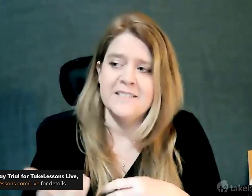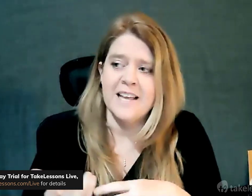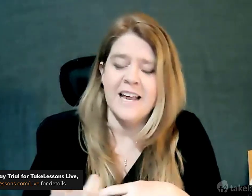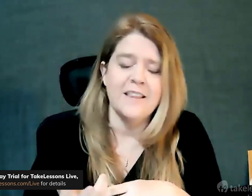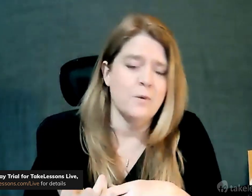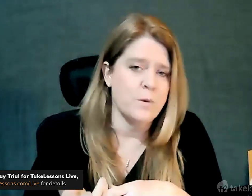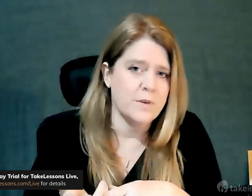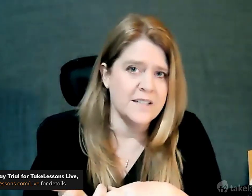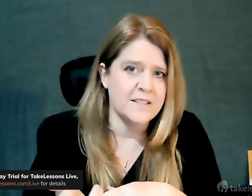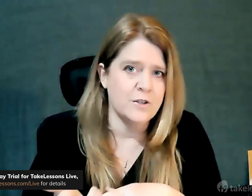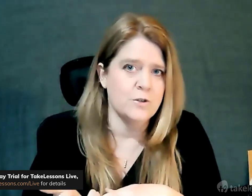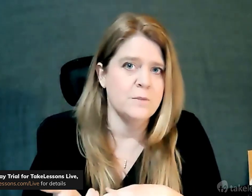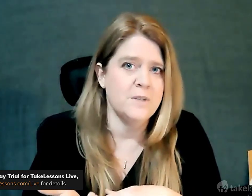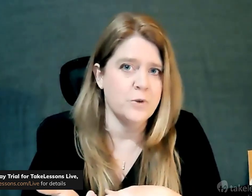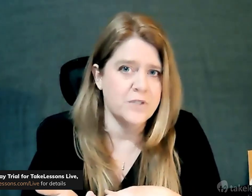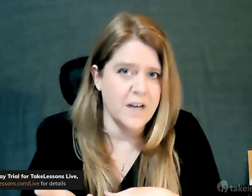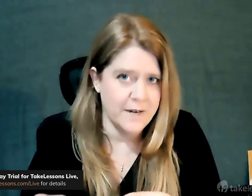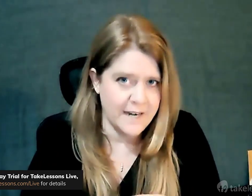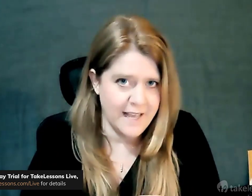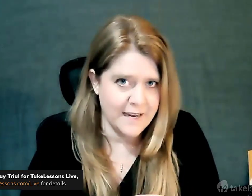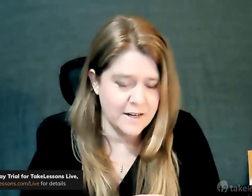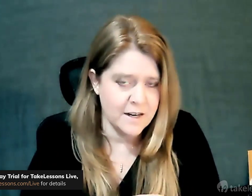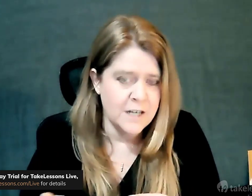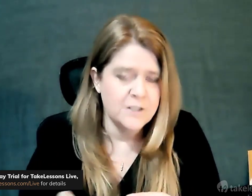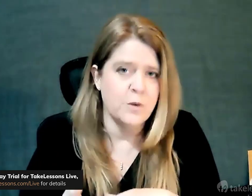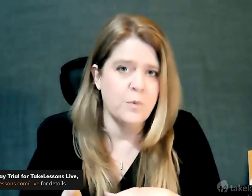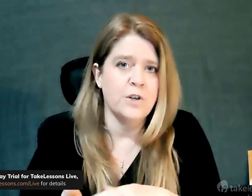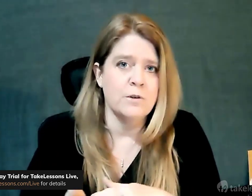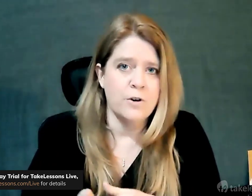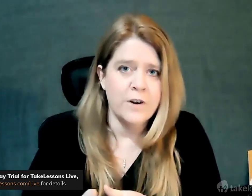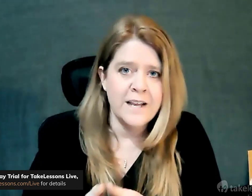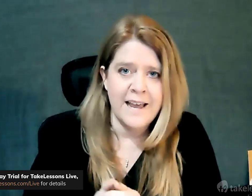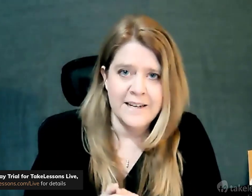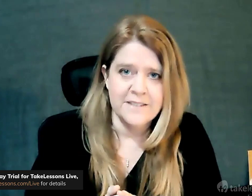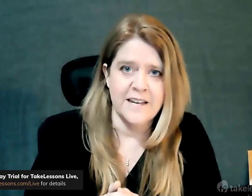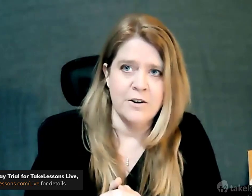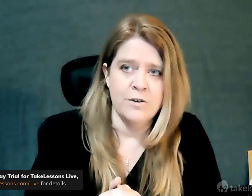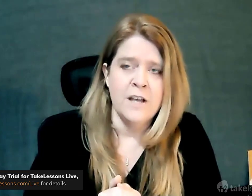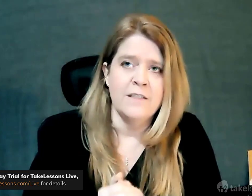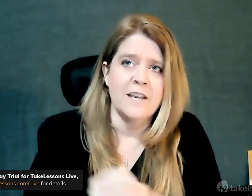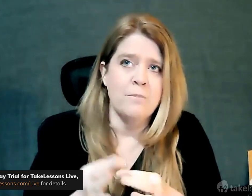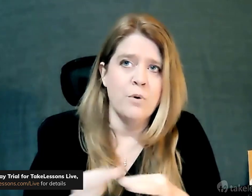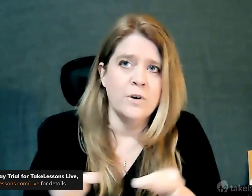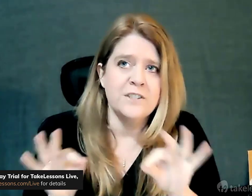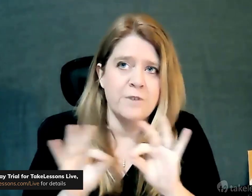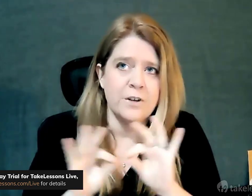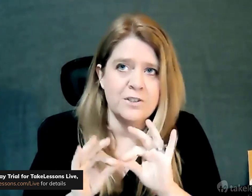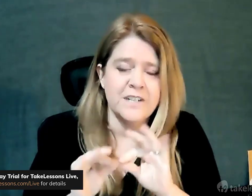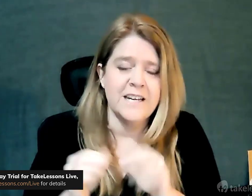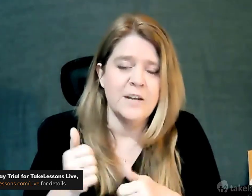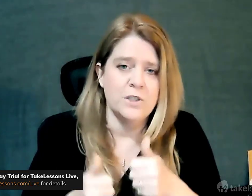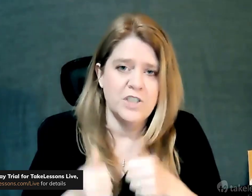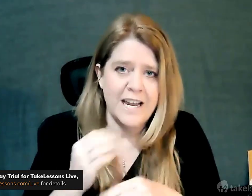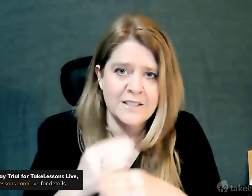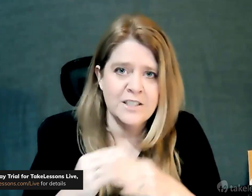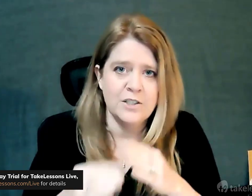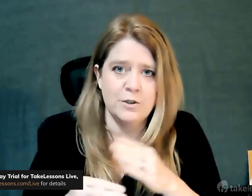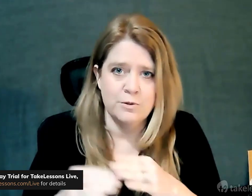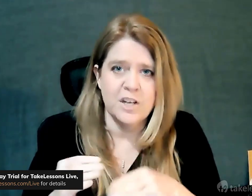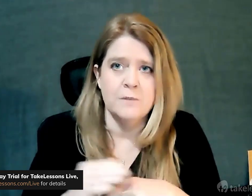hand that we would consider to be your dominant hand. So when you're learning ASL, the importance of understanding which hand to use comes into